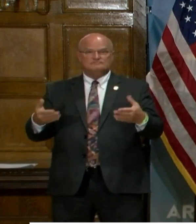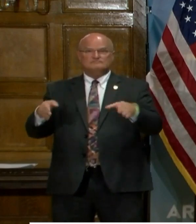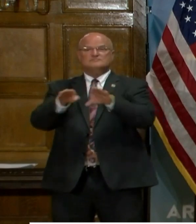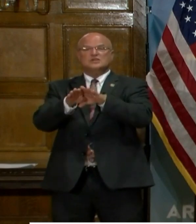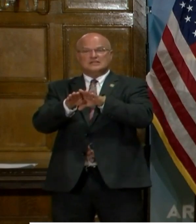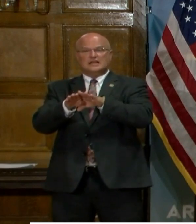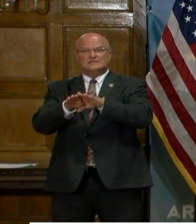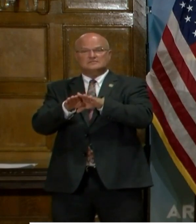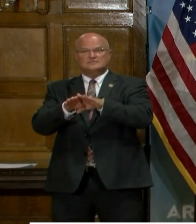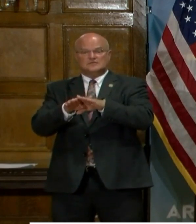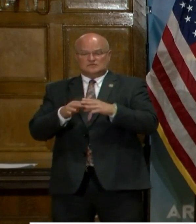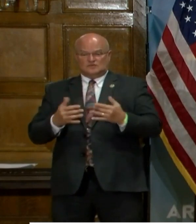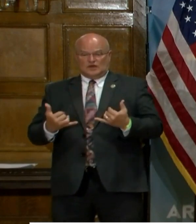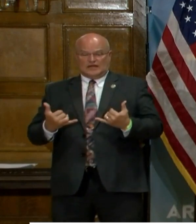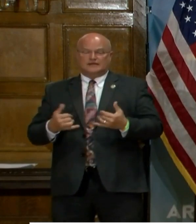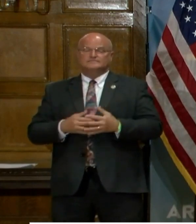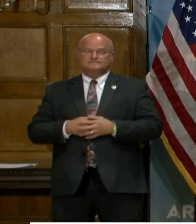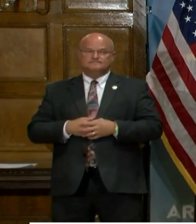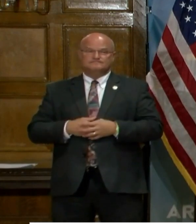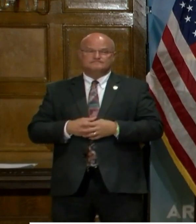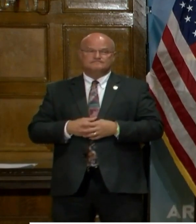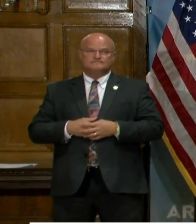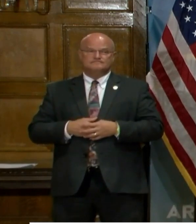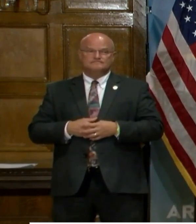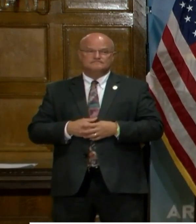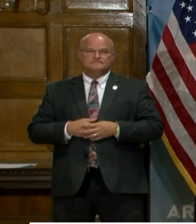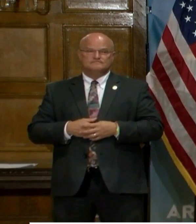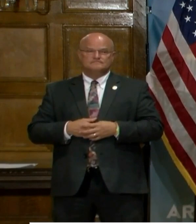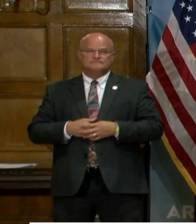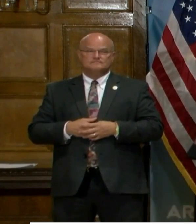down operations, at least for a time.